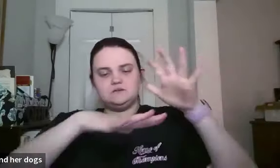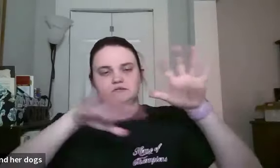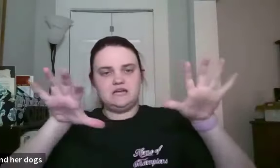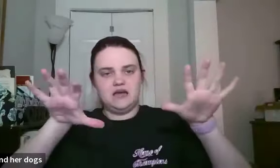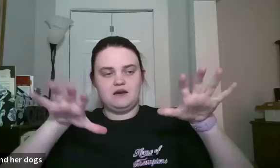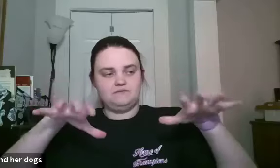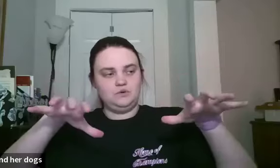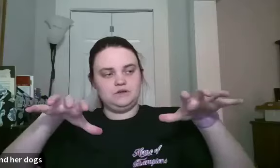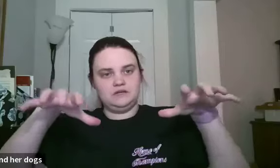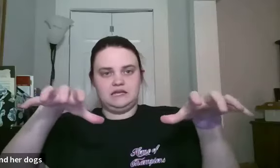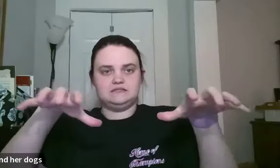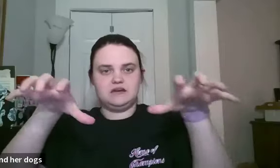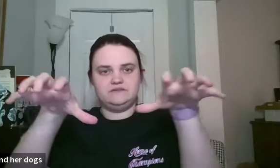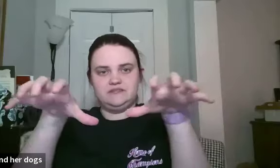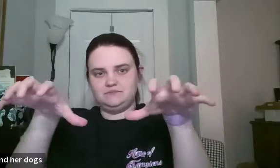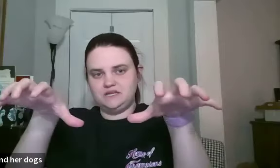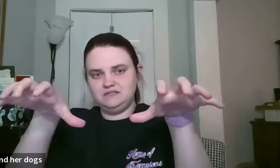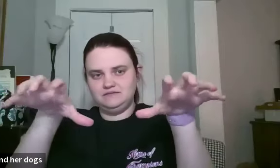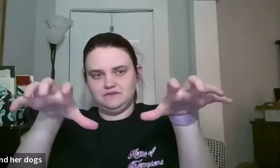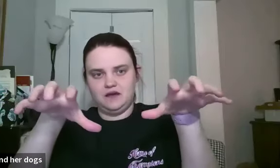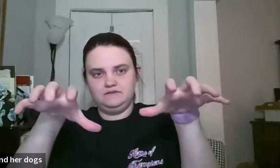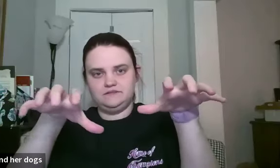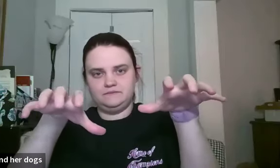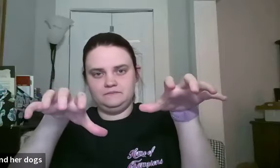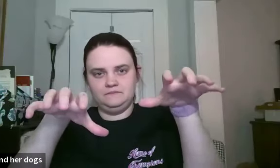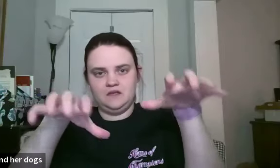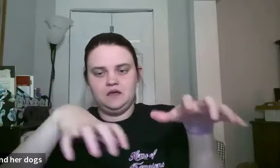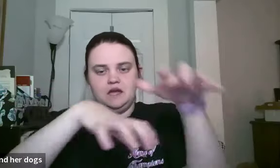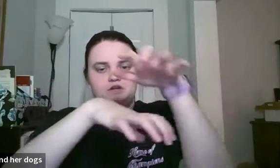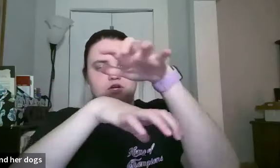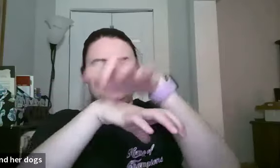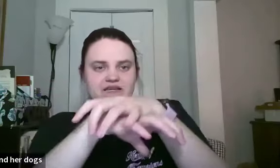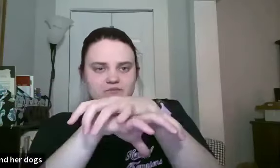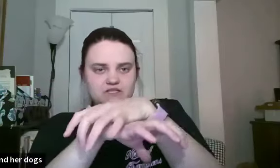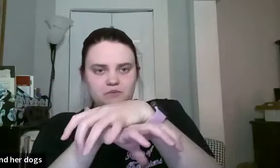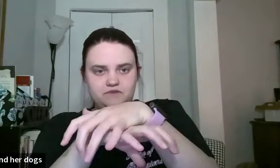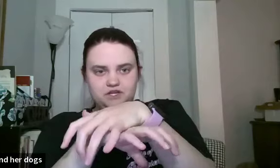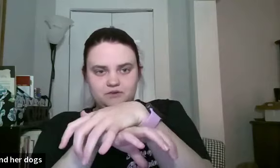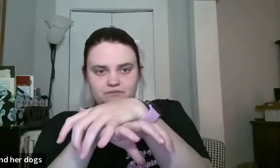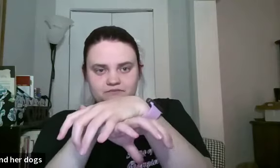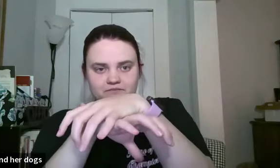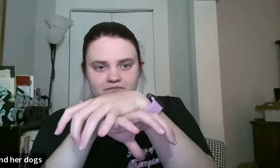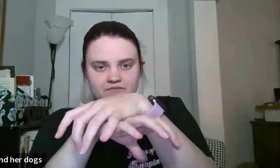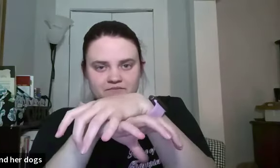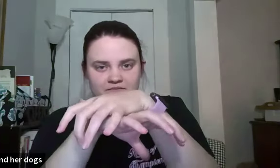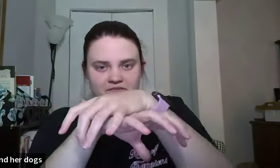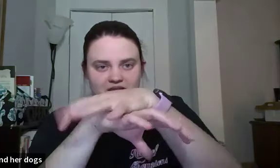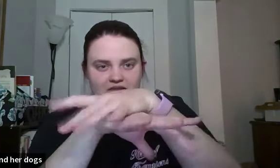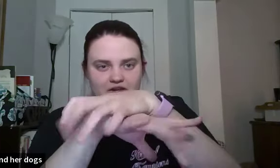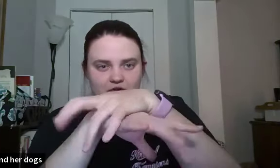going to have your hands kind of in these bent 5s, and you're going to place them on top of each other. And then you're going to